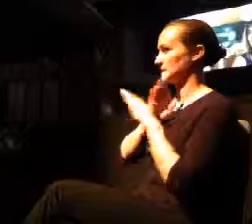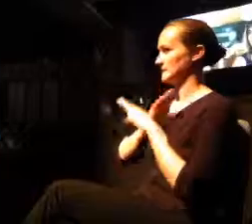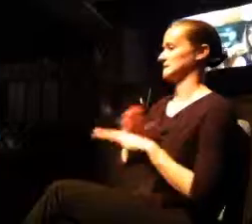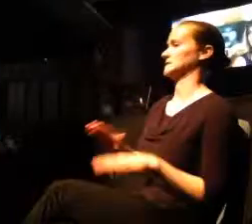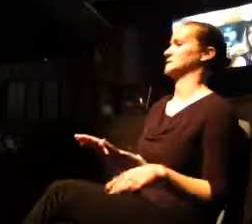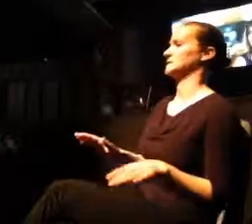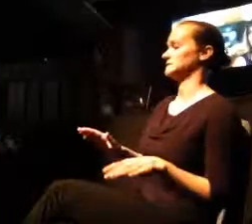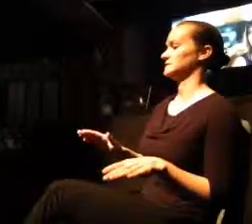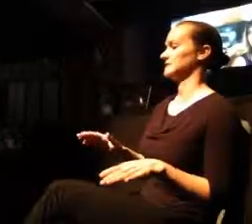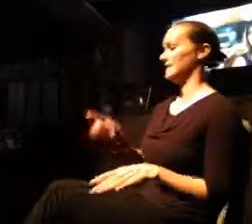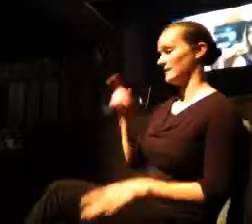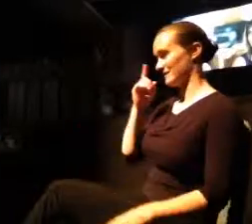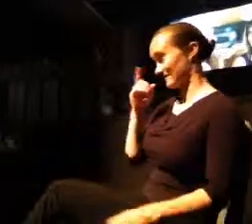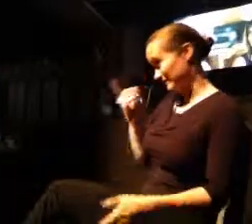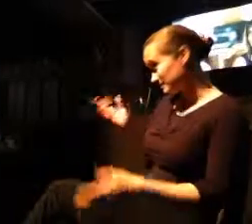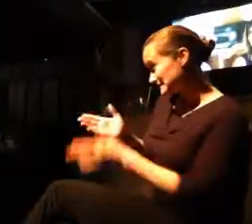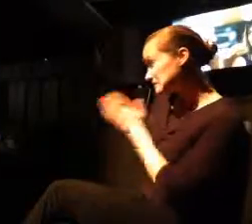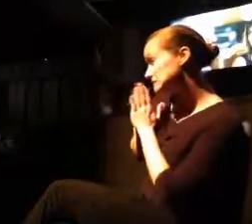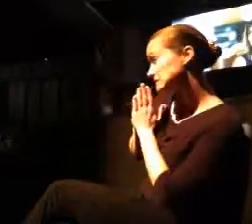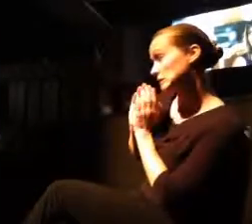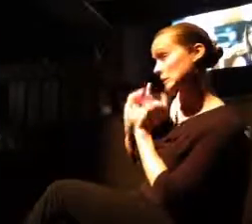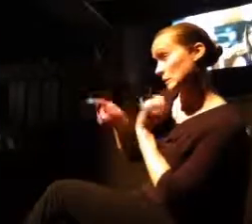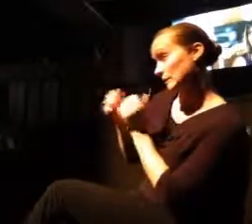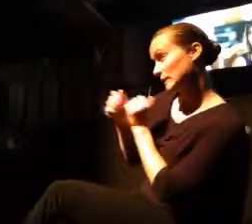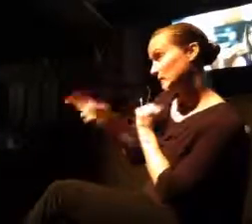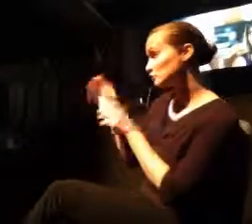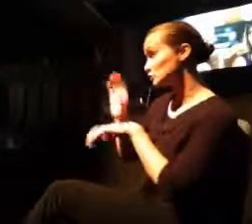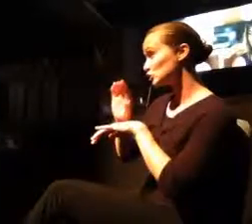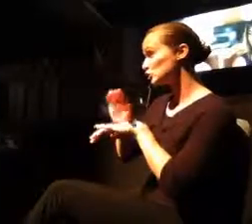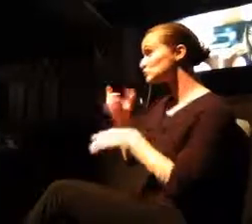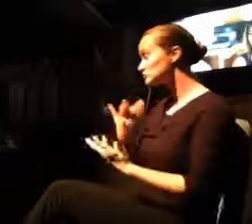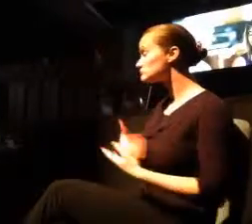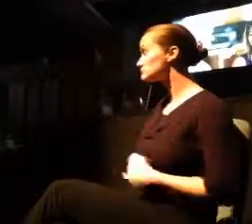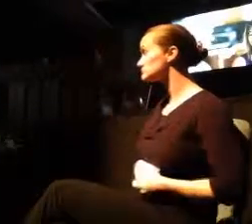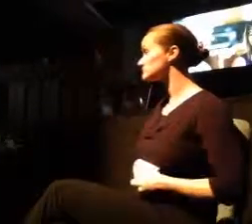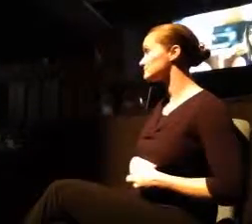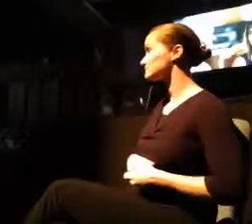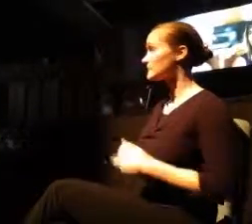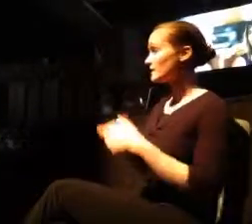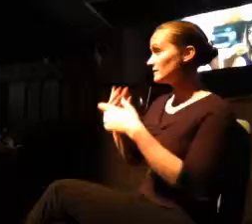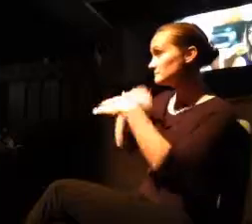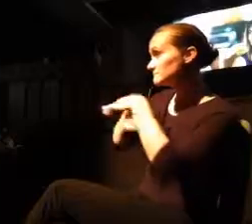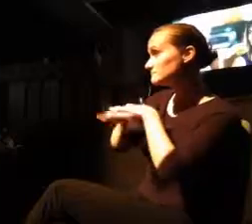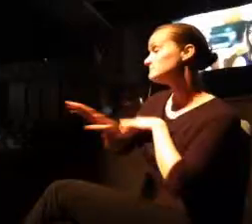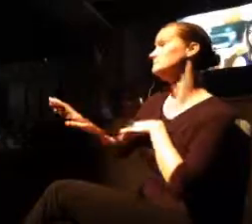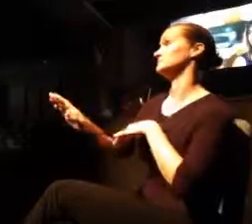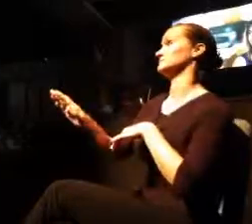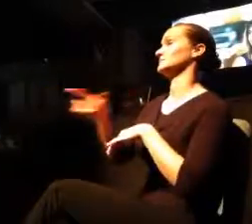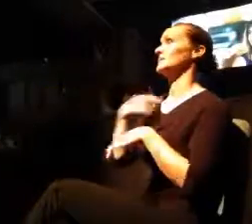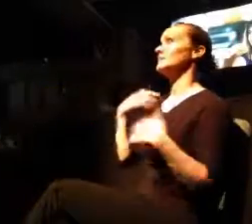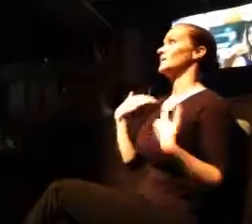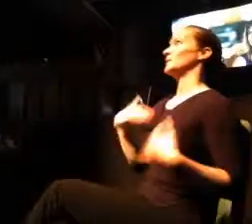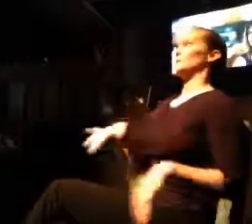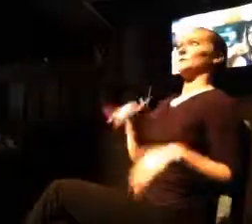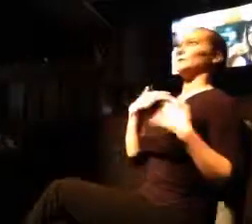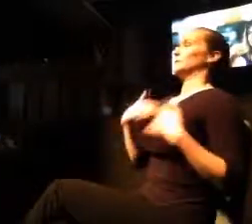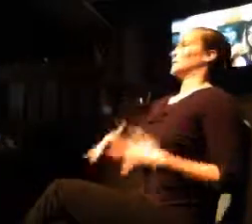asked her if I could go with her to church one day. And walking in was like, whoa.